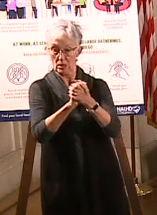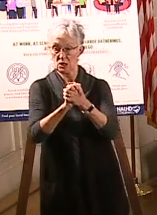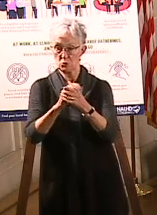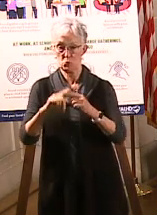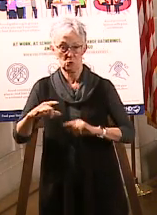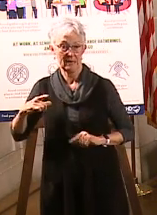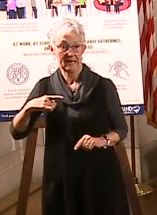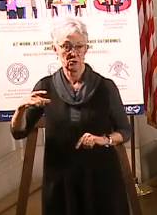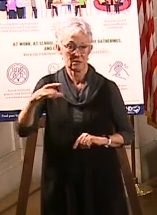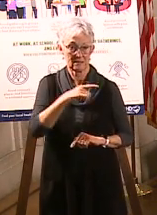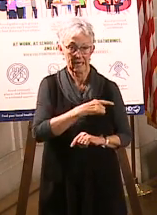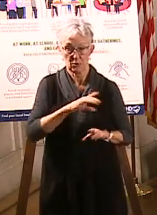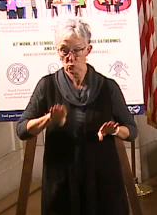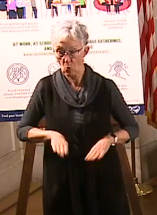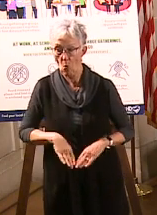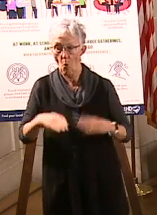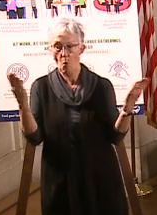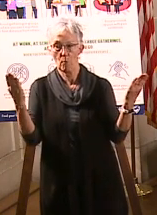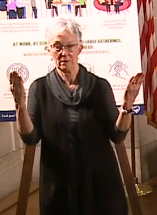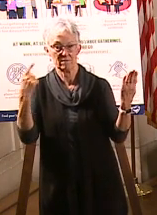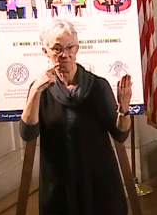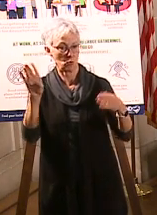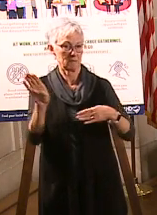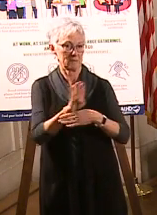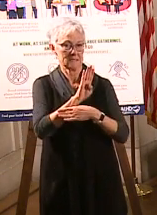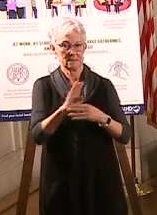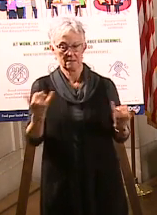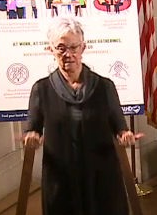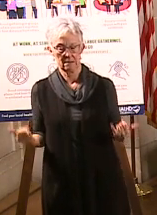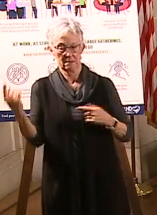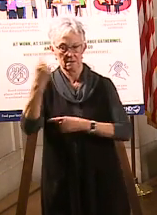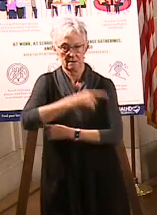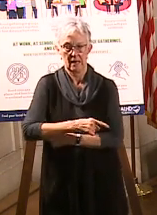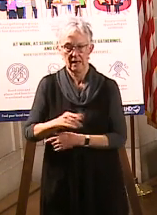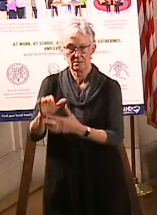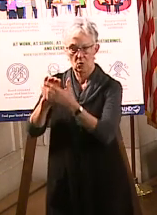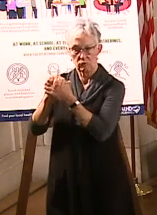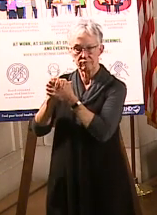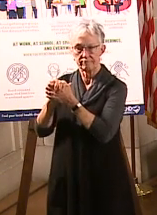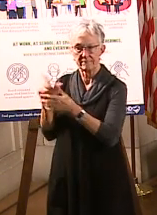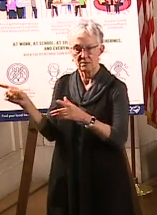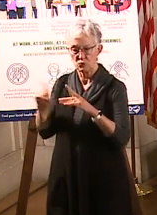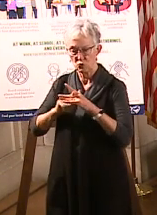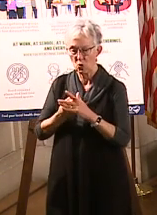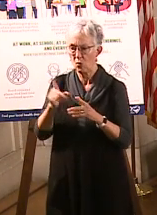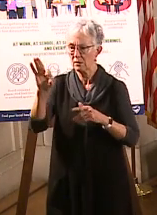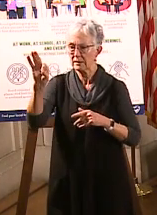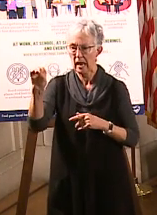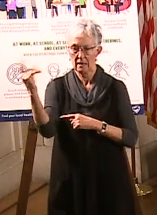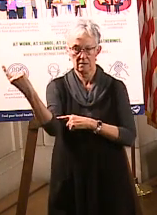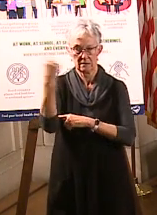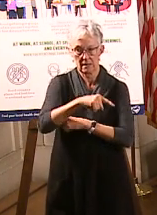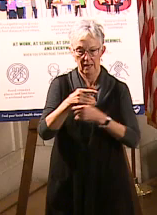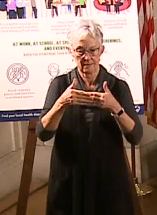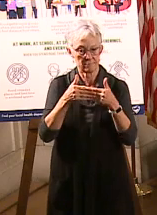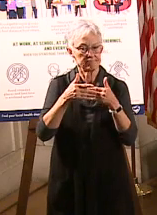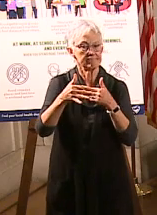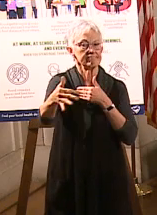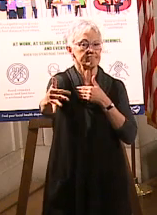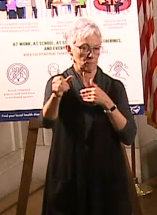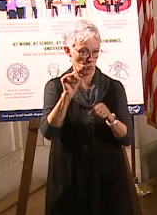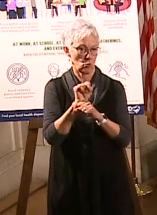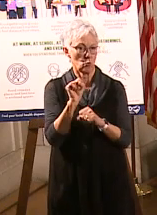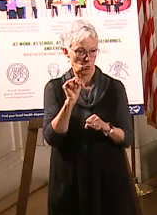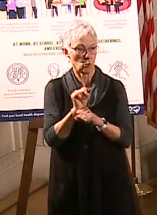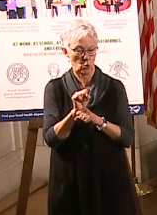session today, and wish them well as they kick off this 90-day session. And we'll look forward to working with them to push forward on the work